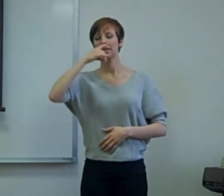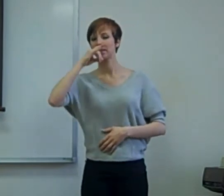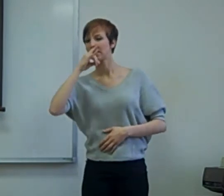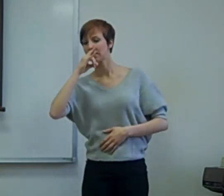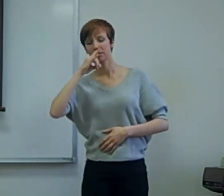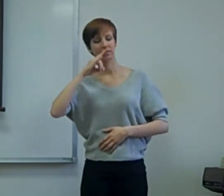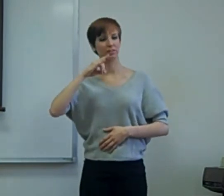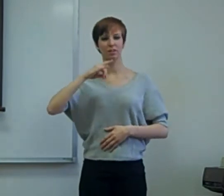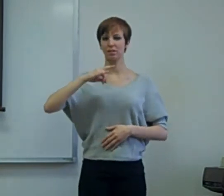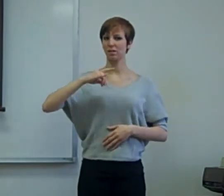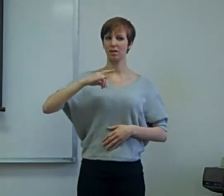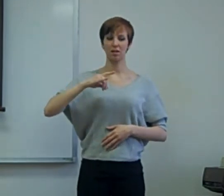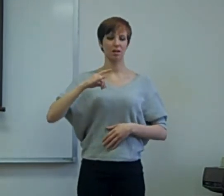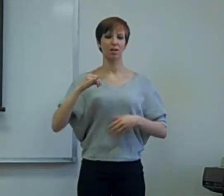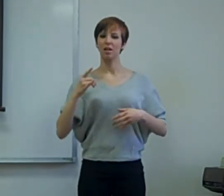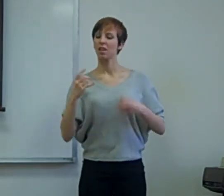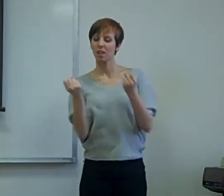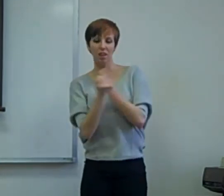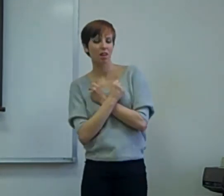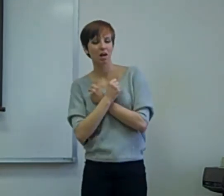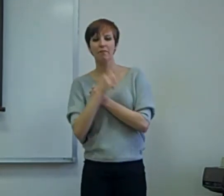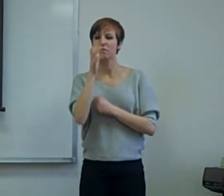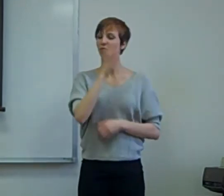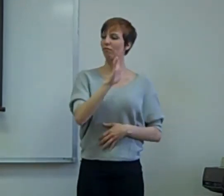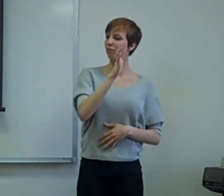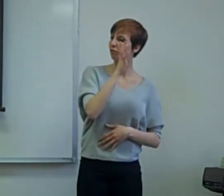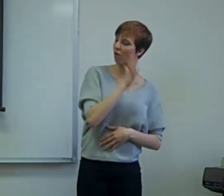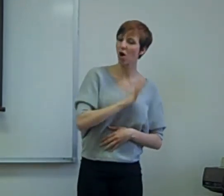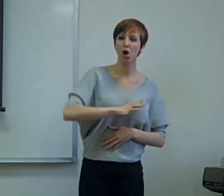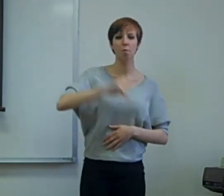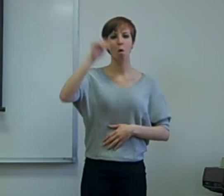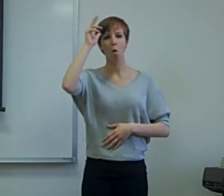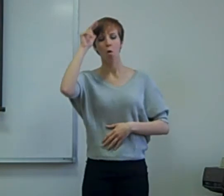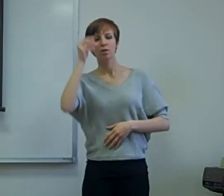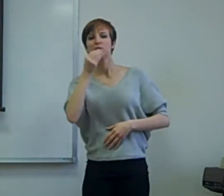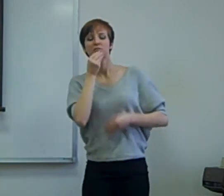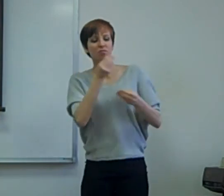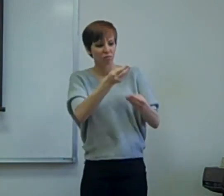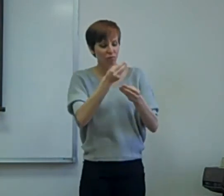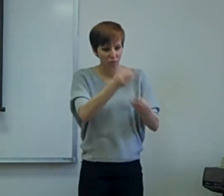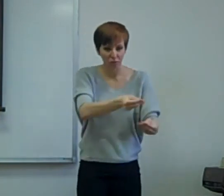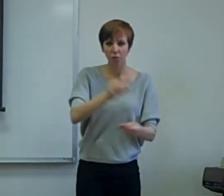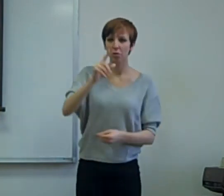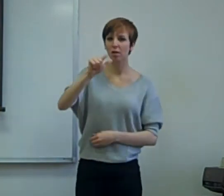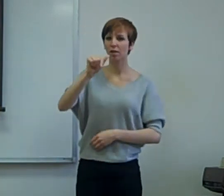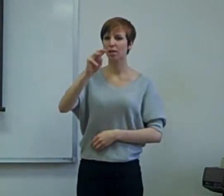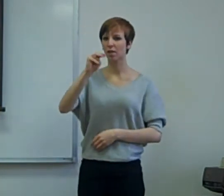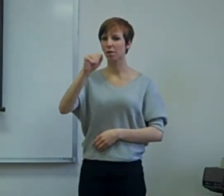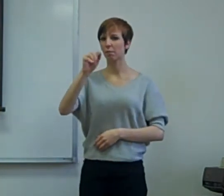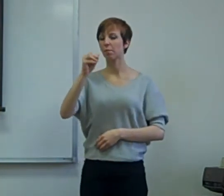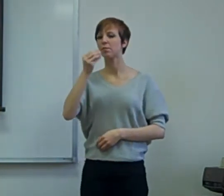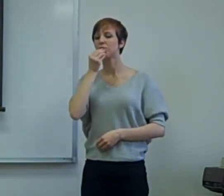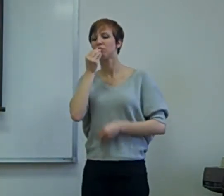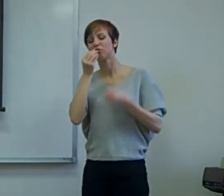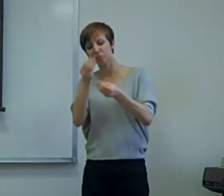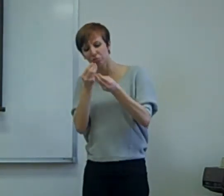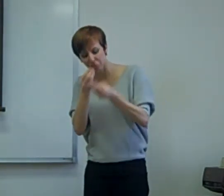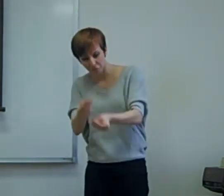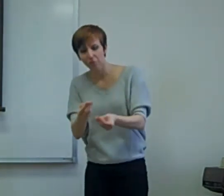and they fed the horses, and they rode the horses, and they fed the llamas, and they dressed the llamas up for the parades in Westerville, and you know, so they all were kind